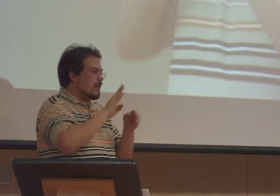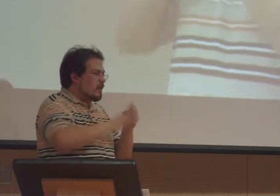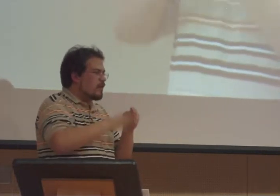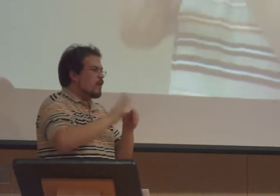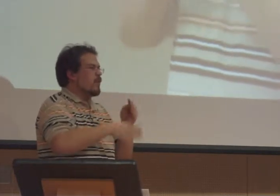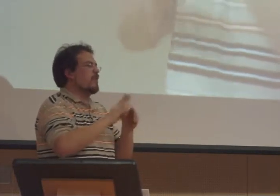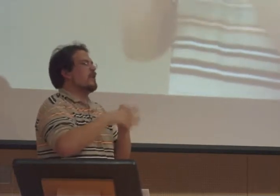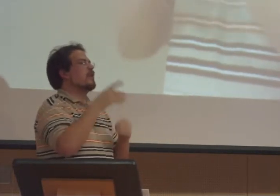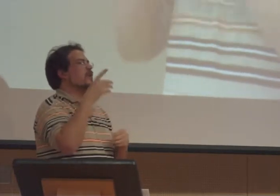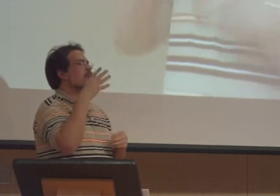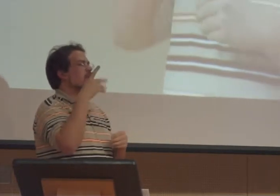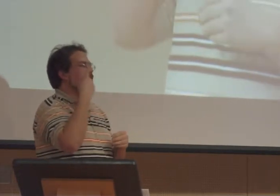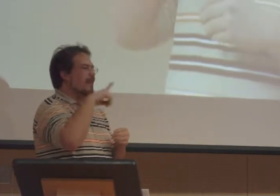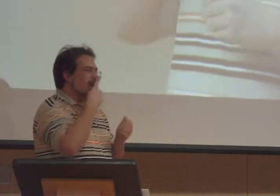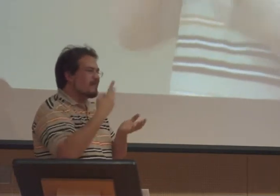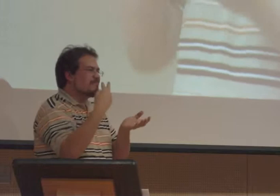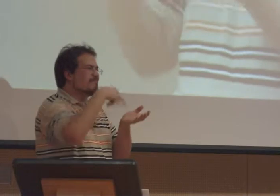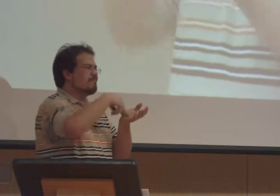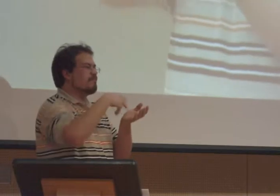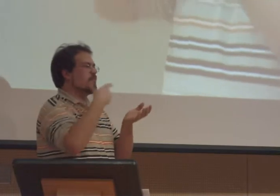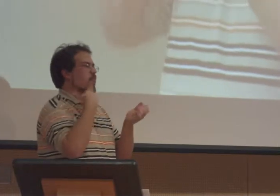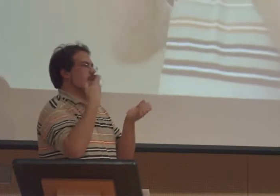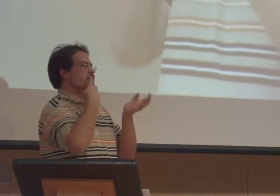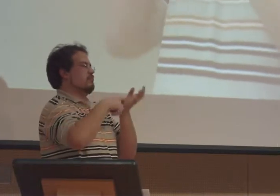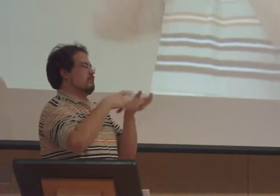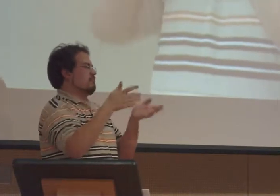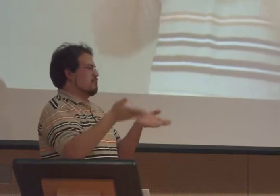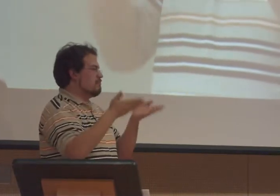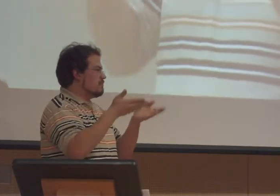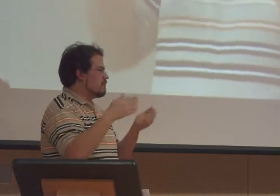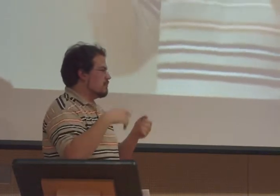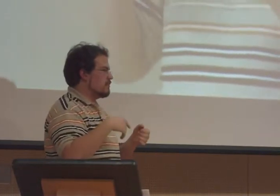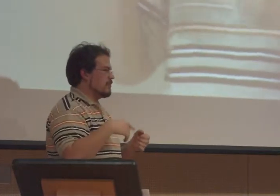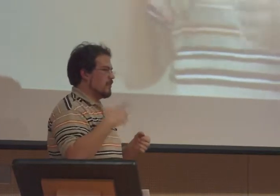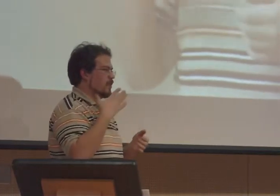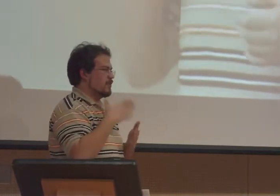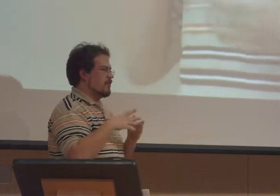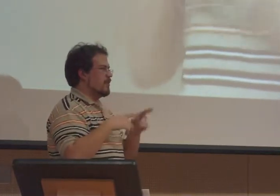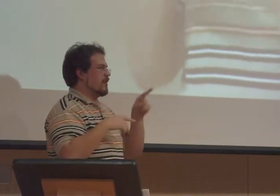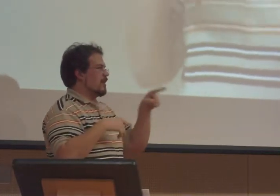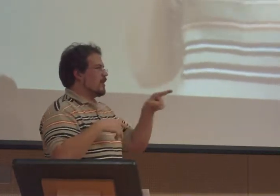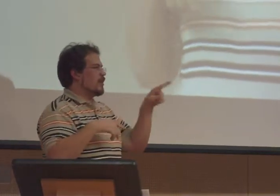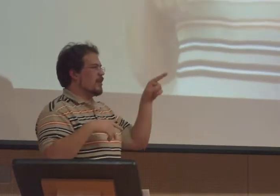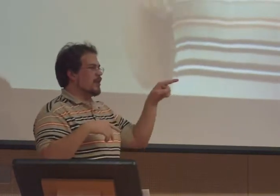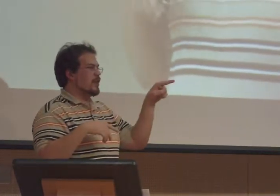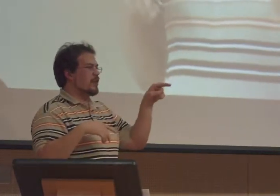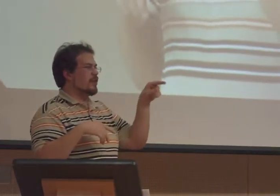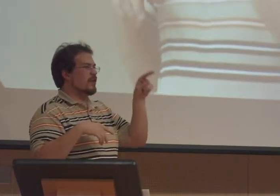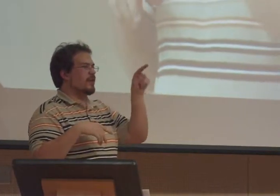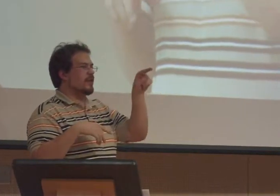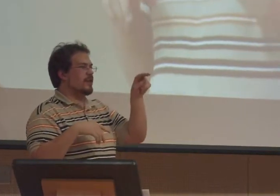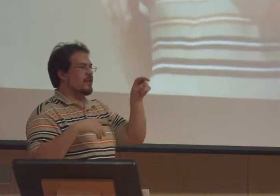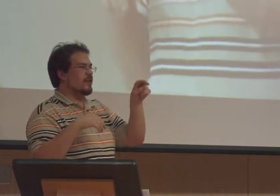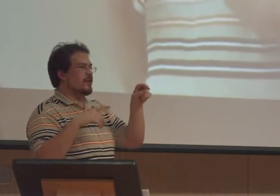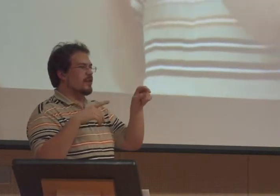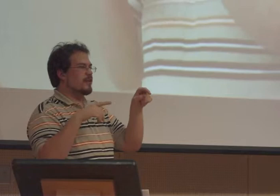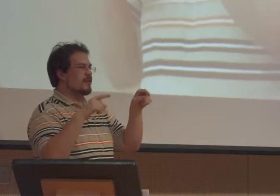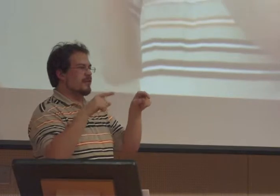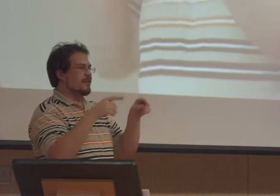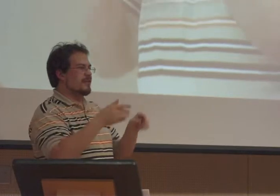So I just want to acknowledge those students who are in the committee. If you wouldn't mind standing up and being recognized, please.